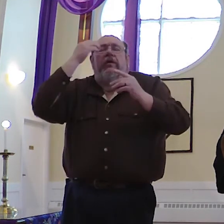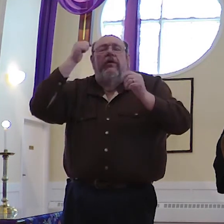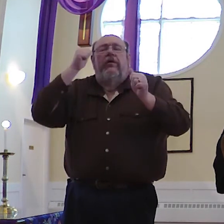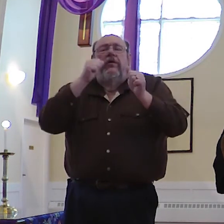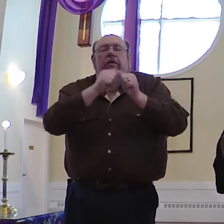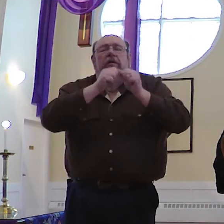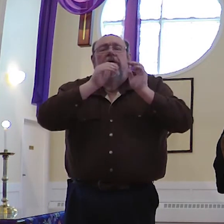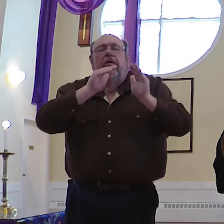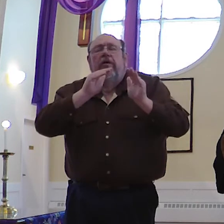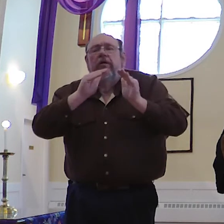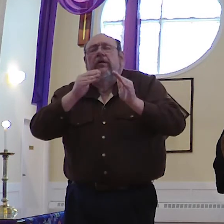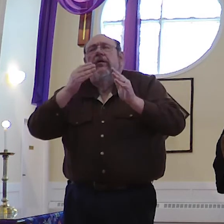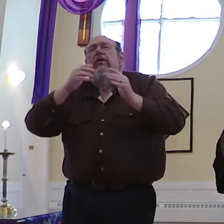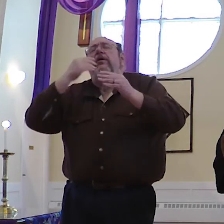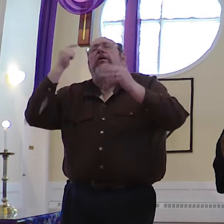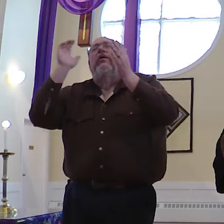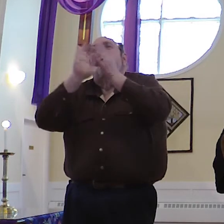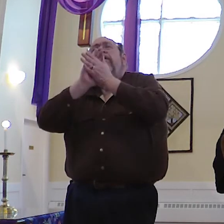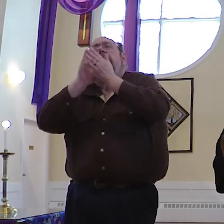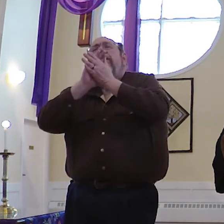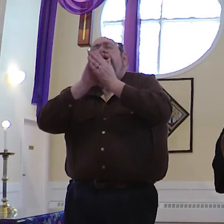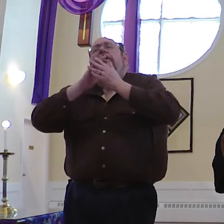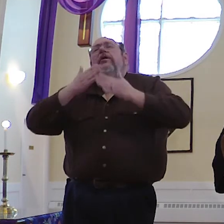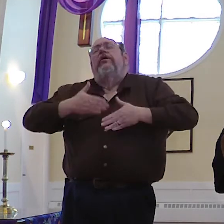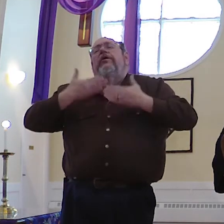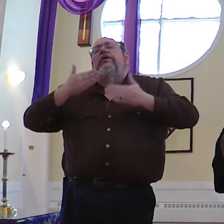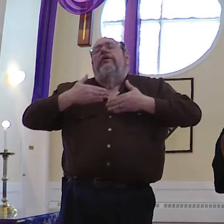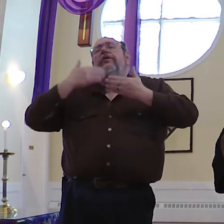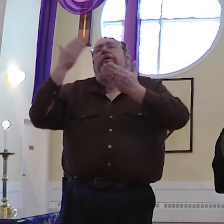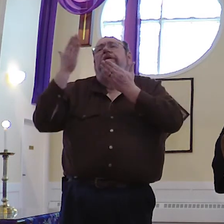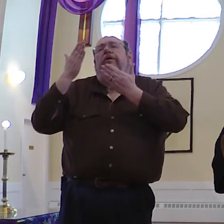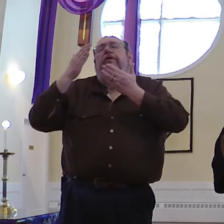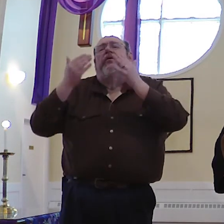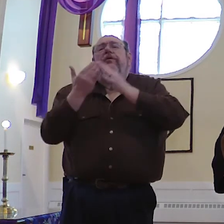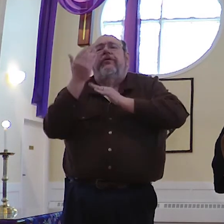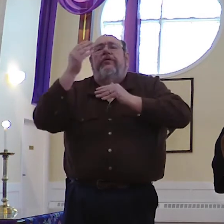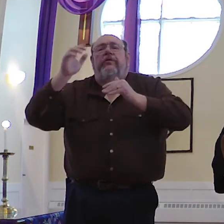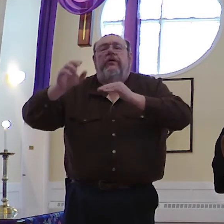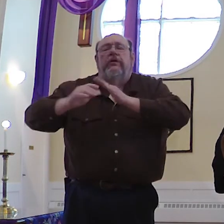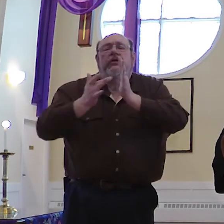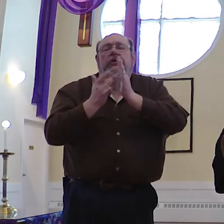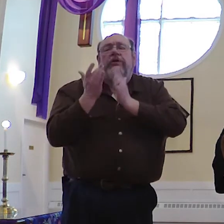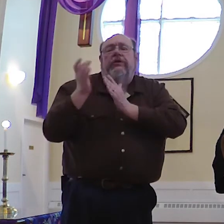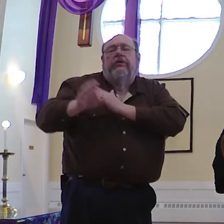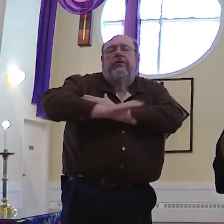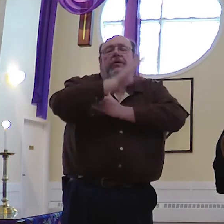lives of joy and service. Through Jesus Christ. Amen.